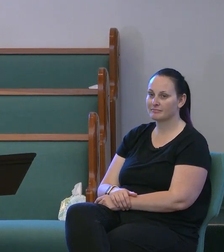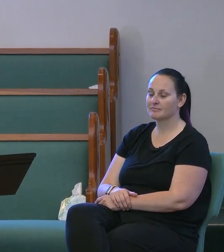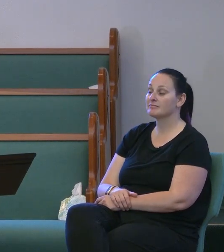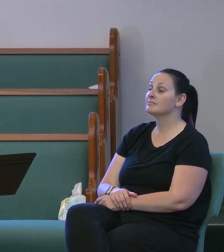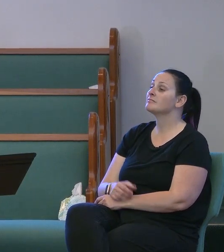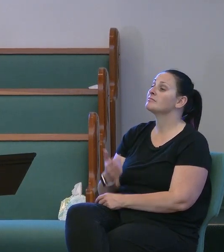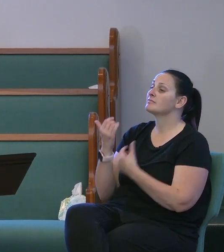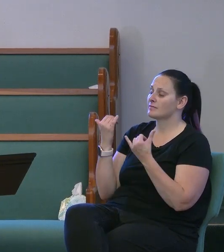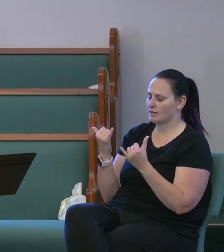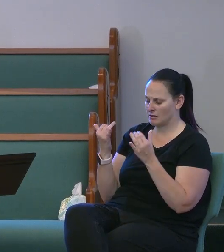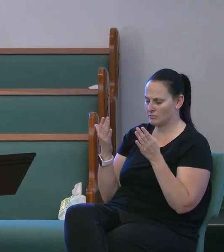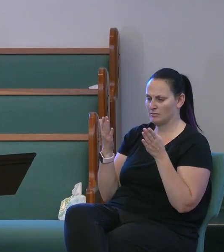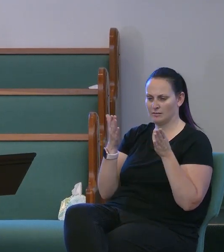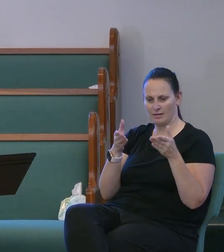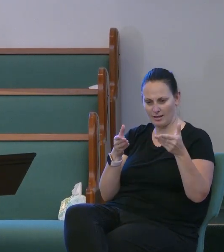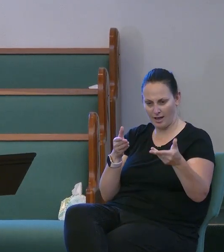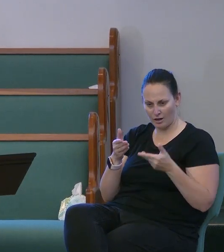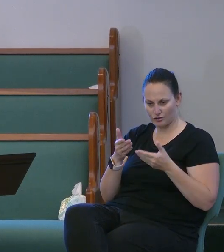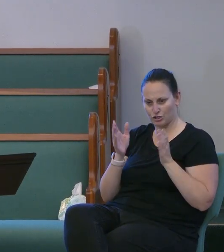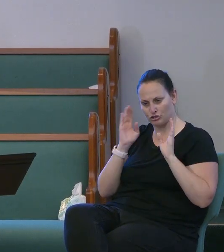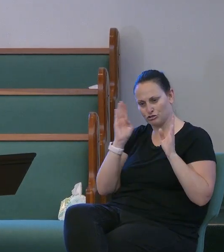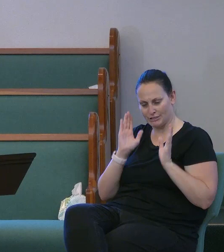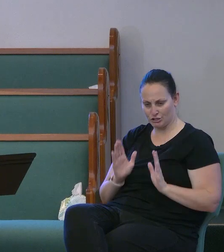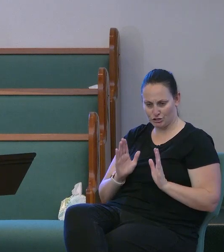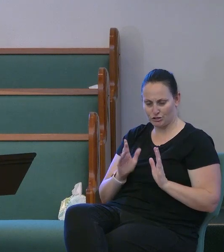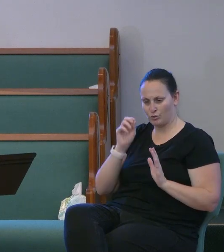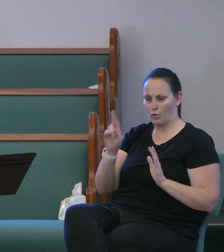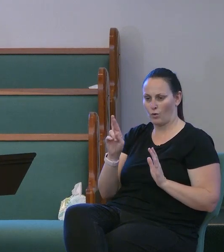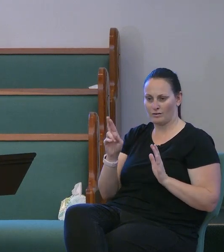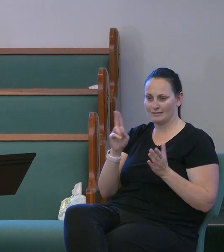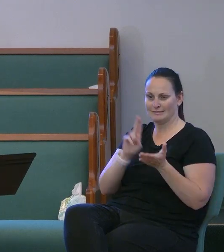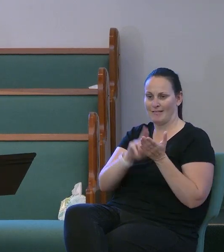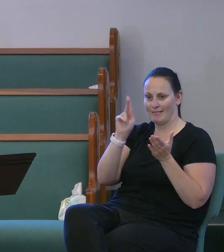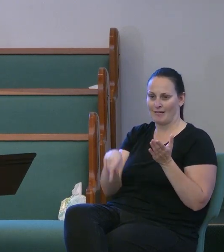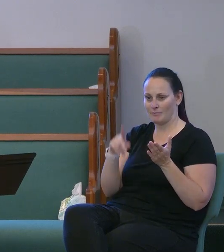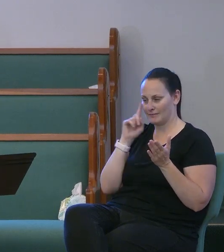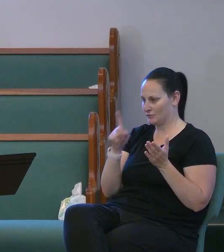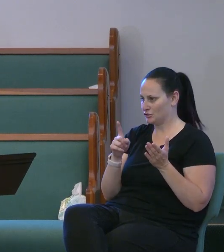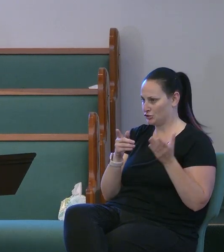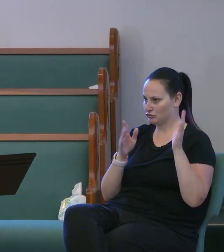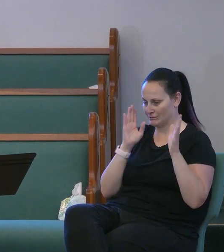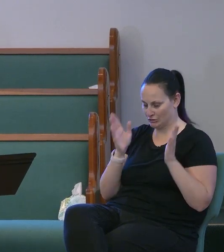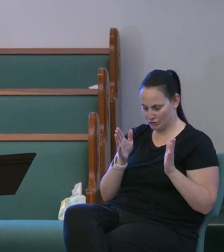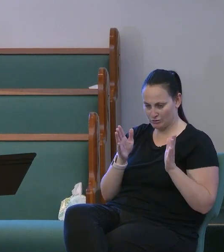that moves us from that place of hiring a greeter or signing somebody up to be a greeter?